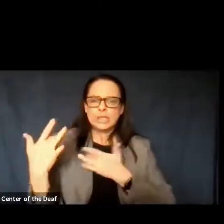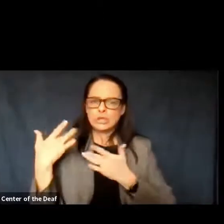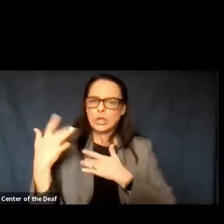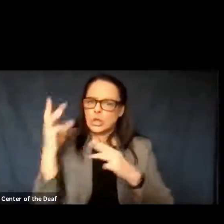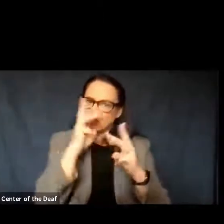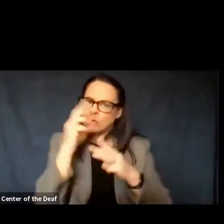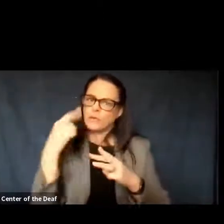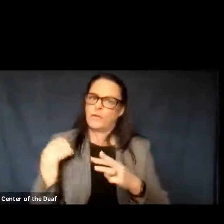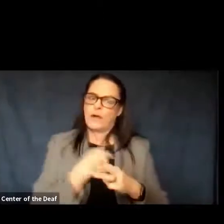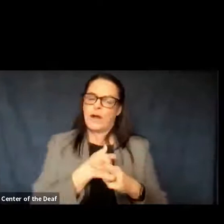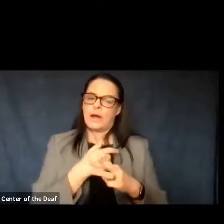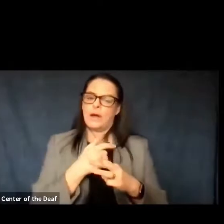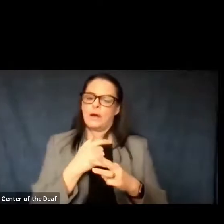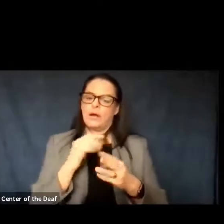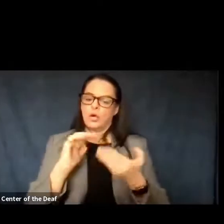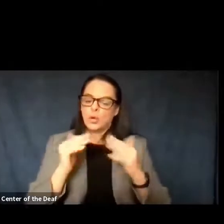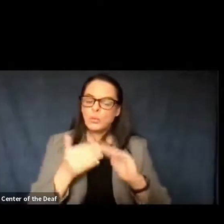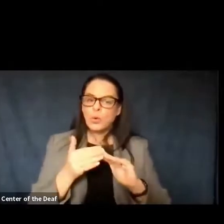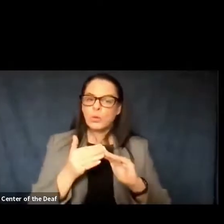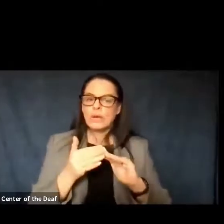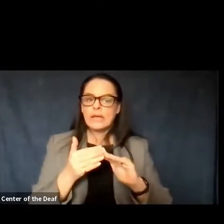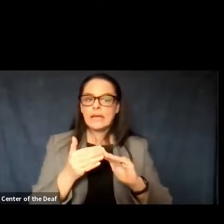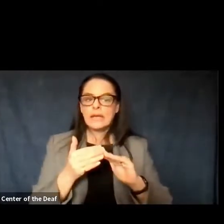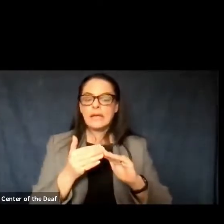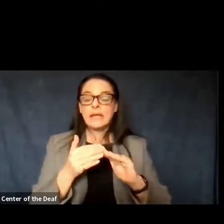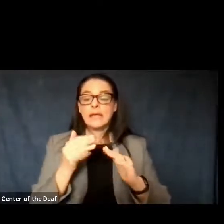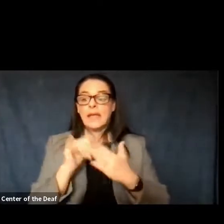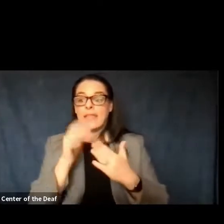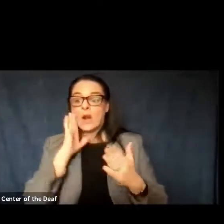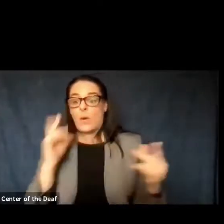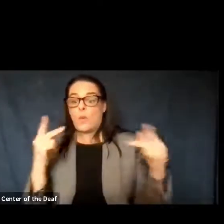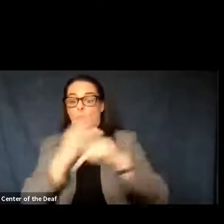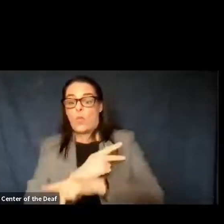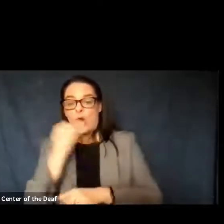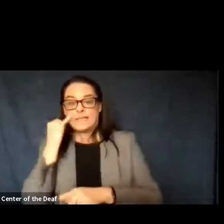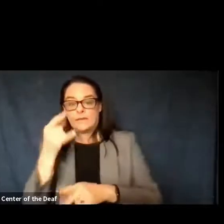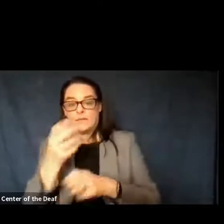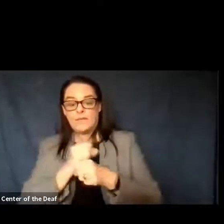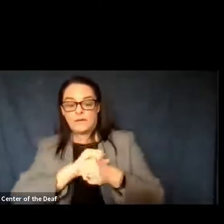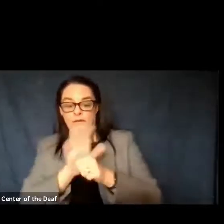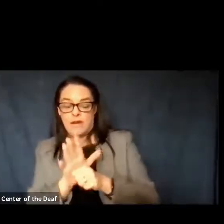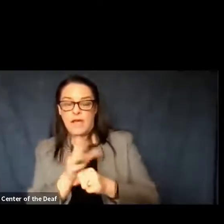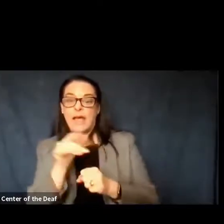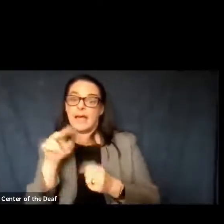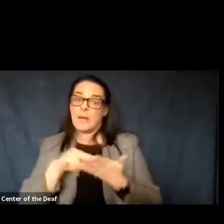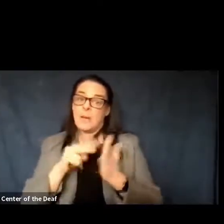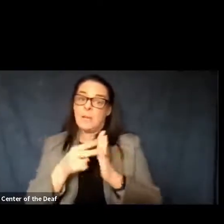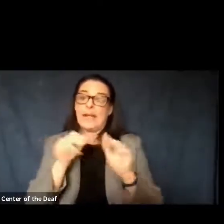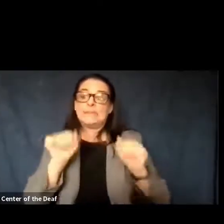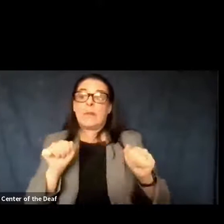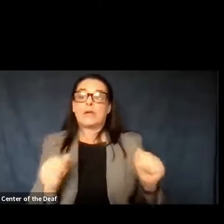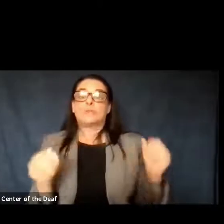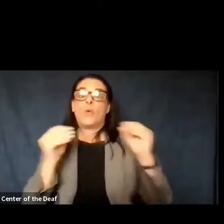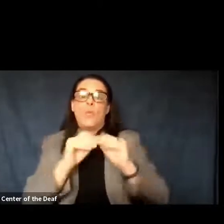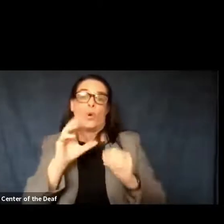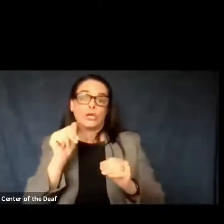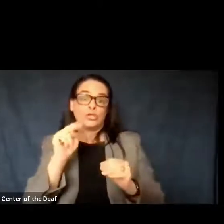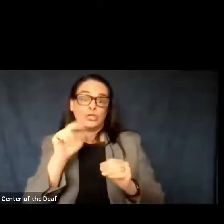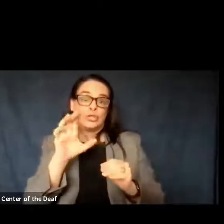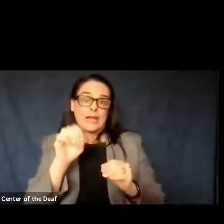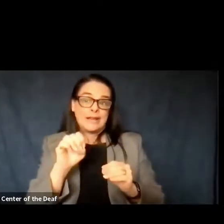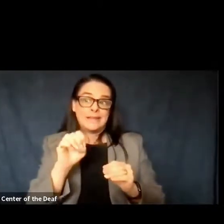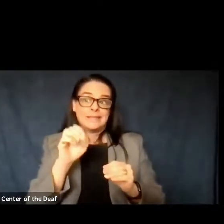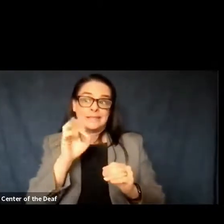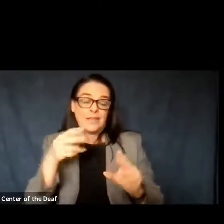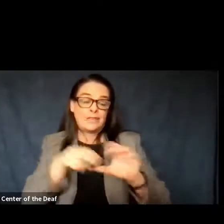community. It will increase, if you get COVID, it increases your chances of being hospitalized and increases the chances that you'll die